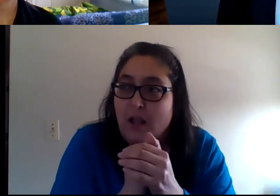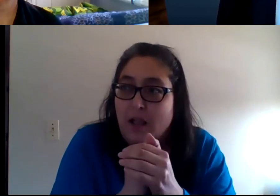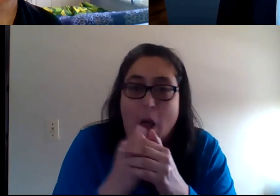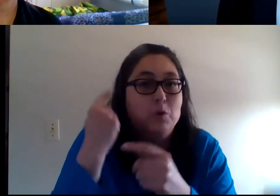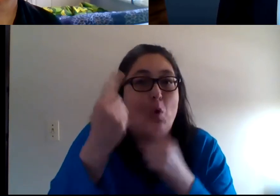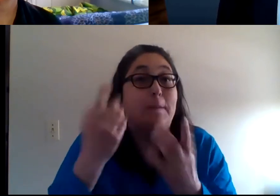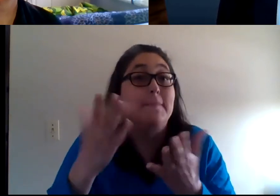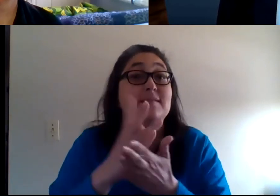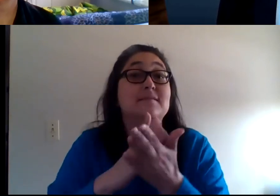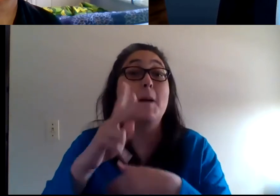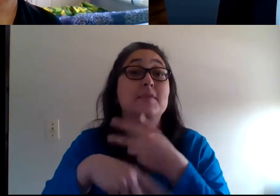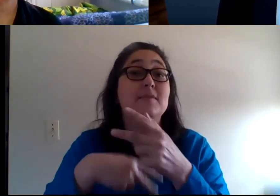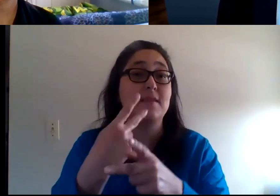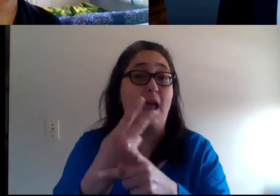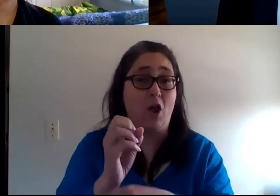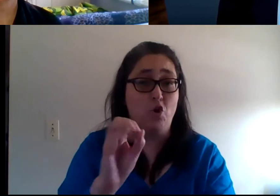in terms of